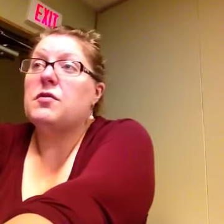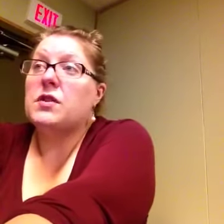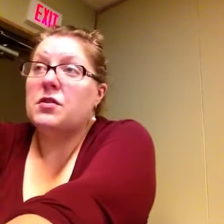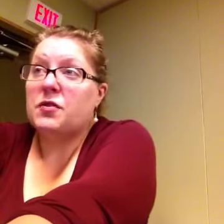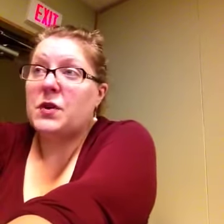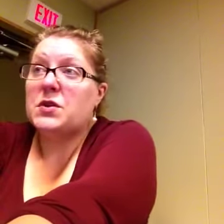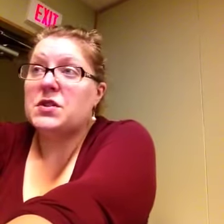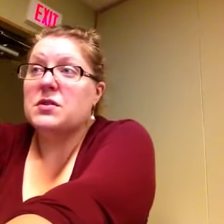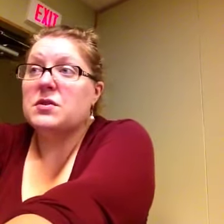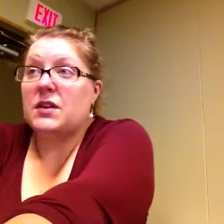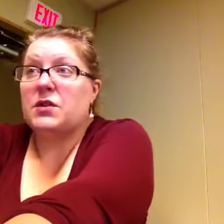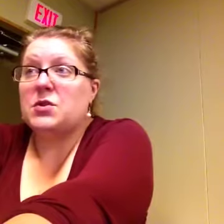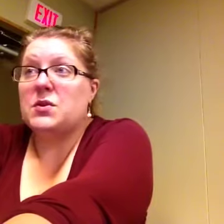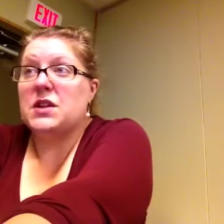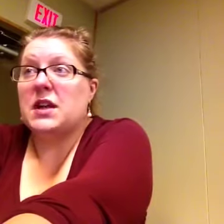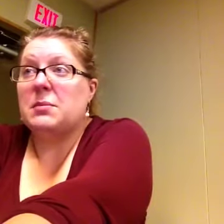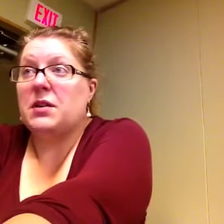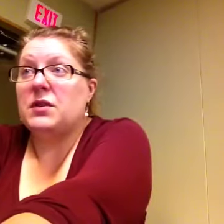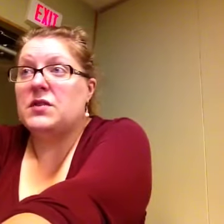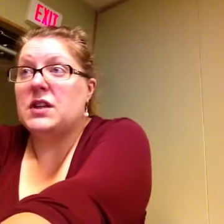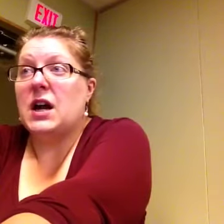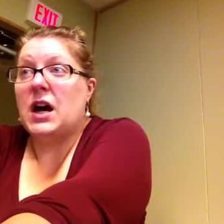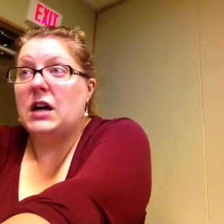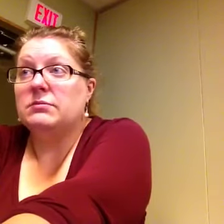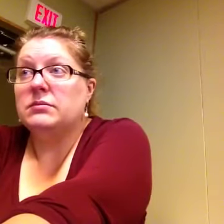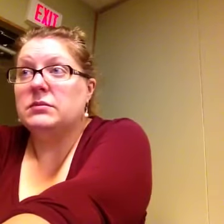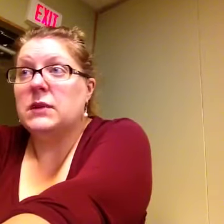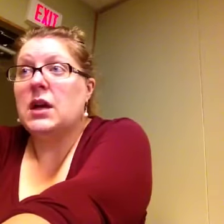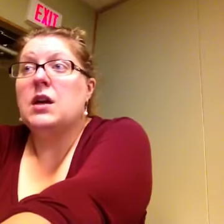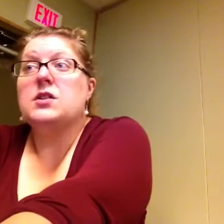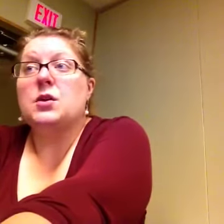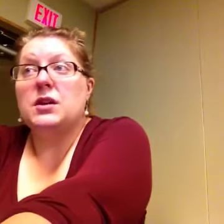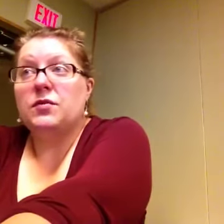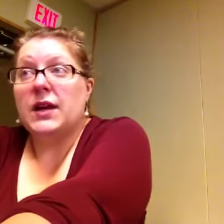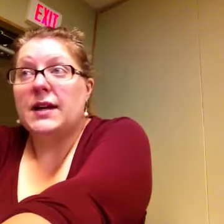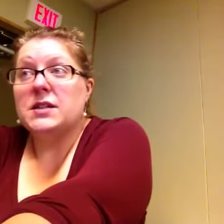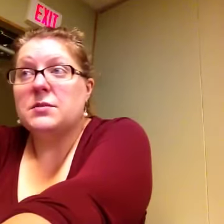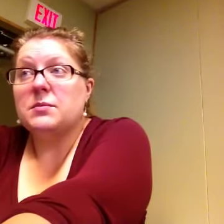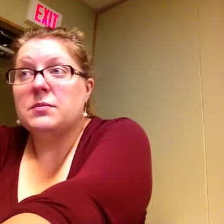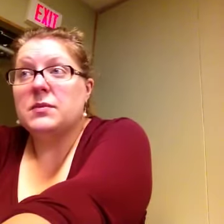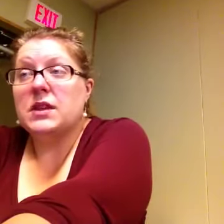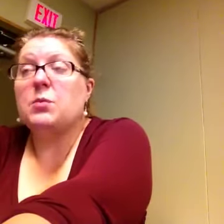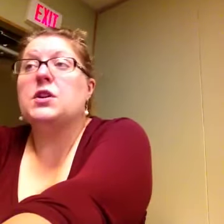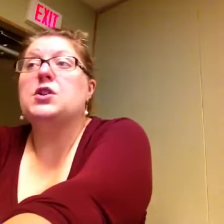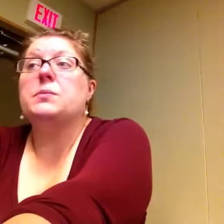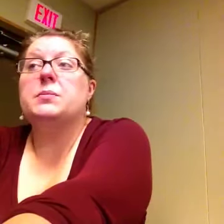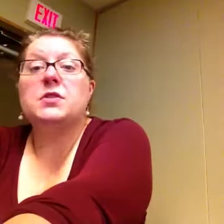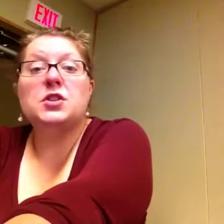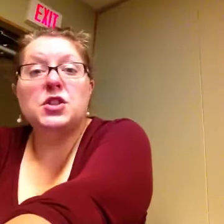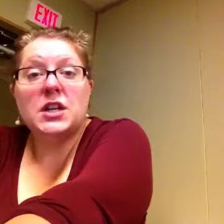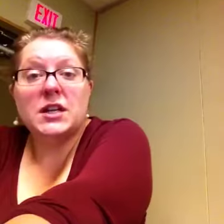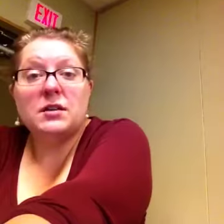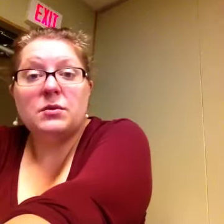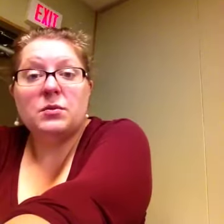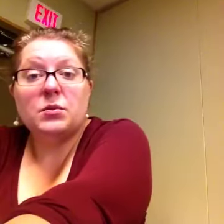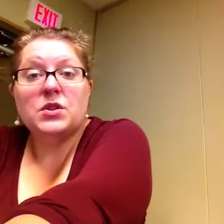the first set of notes we're singing at bar 50, ah. So E flat, then we're going to jump up to the G, which is